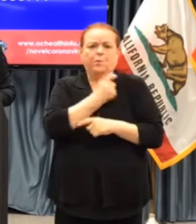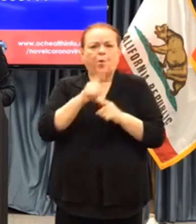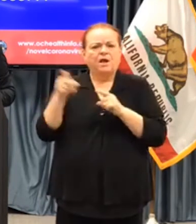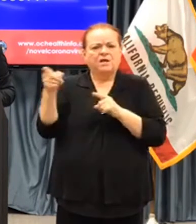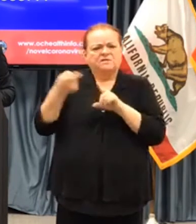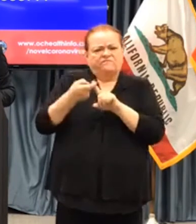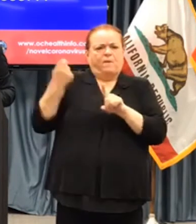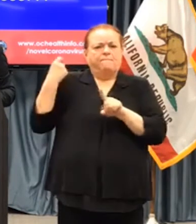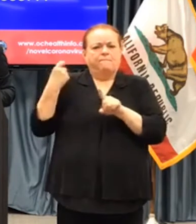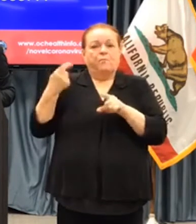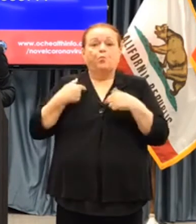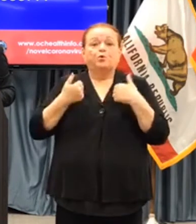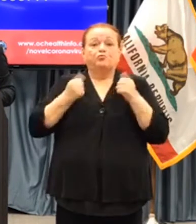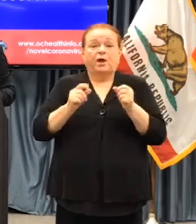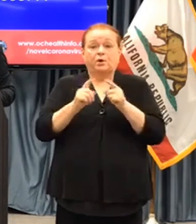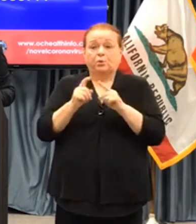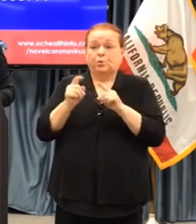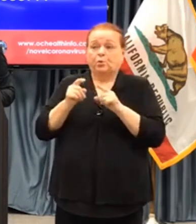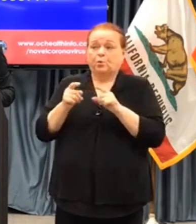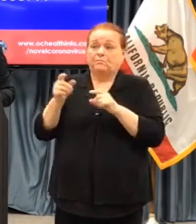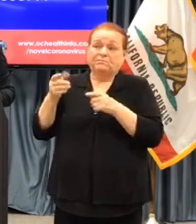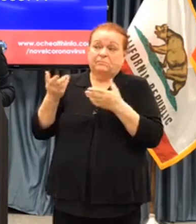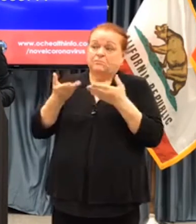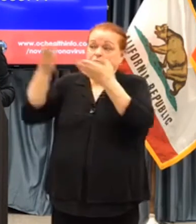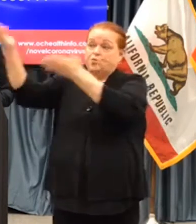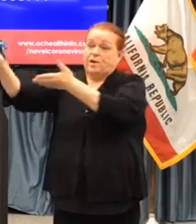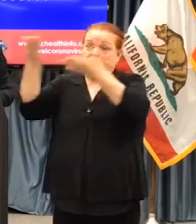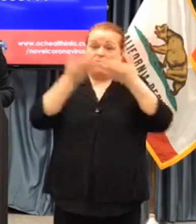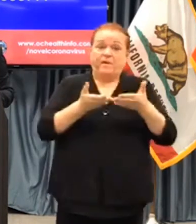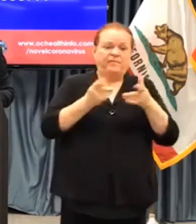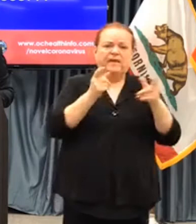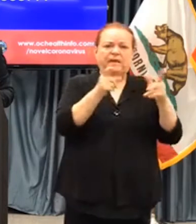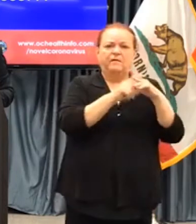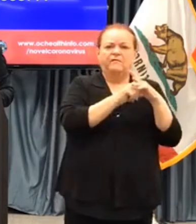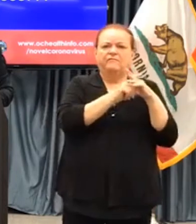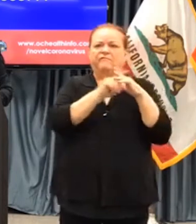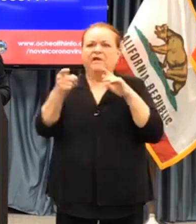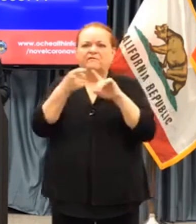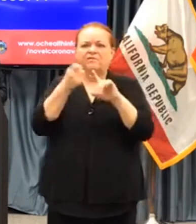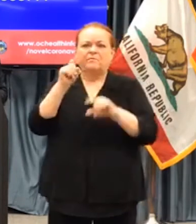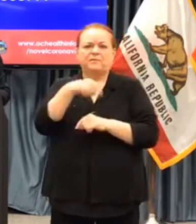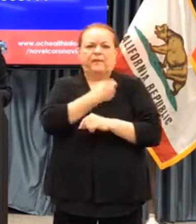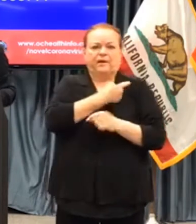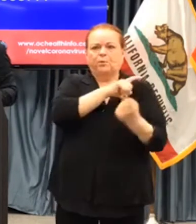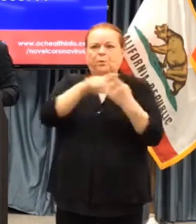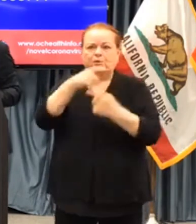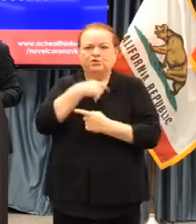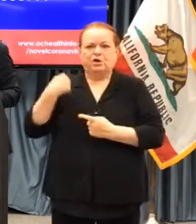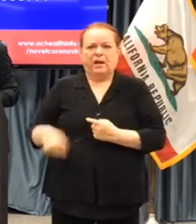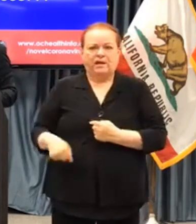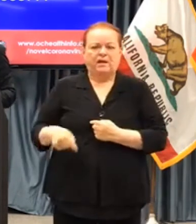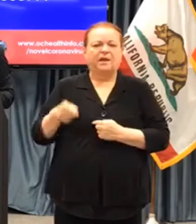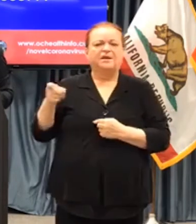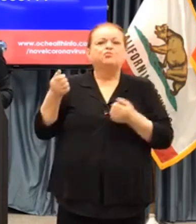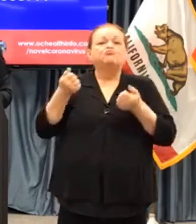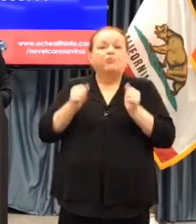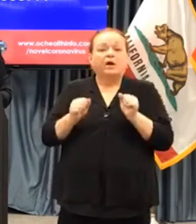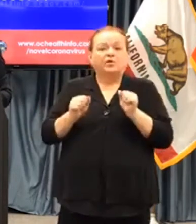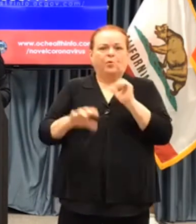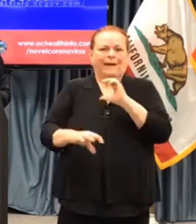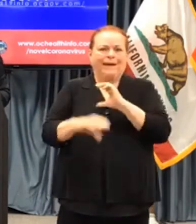tried to extradite him, he fled to China to avoid extradition. He tried to get out of custody as